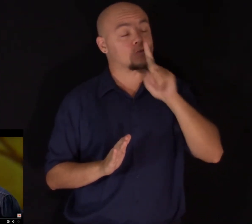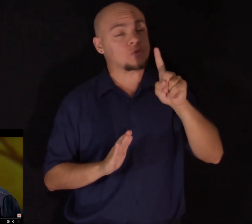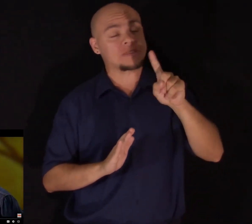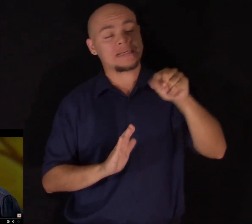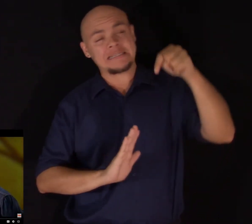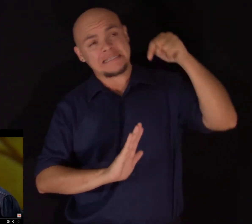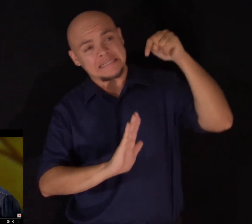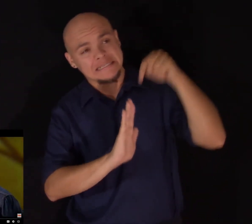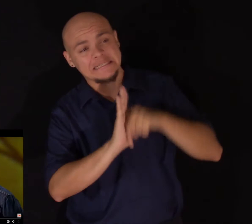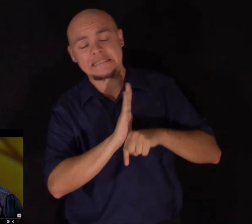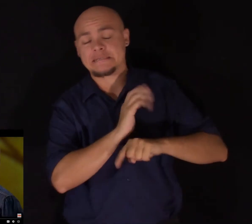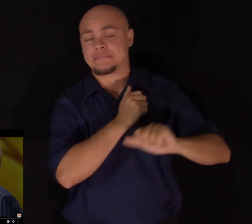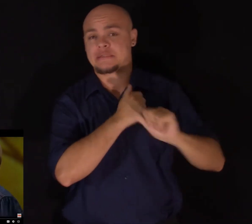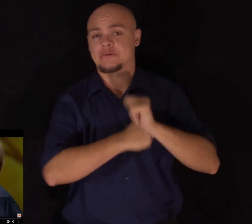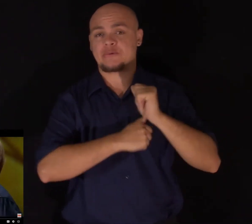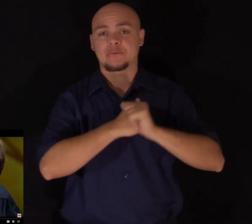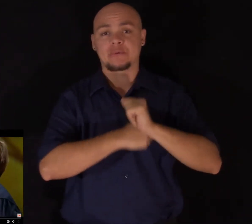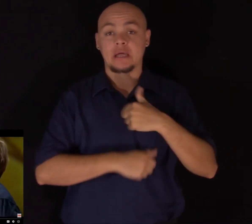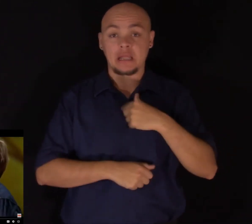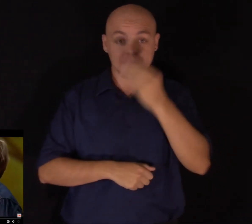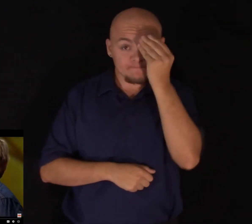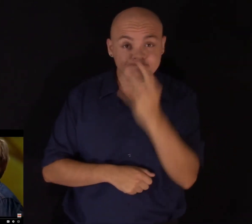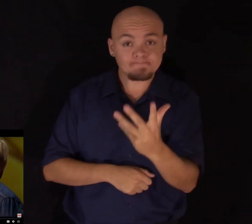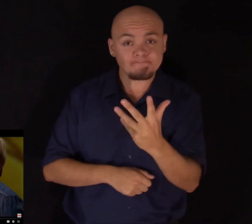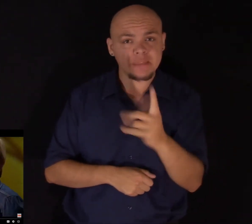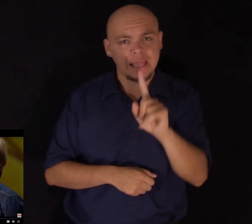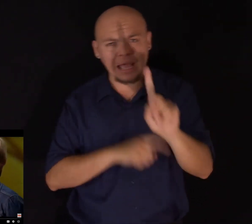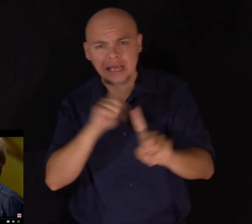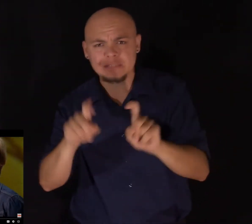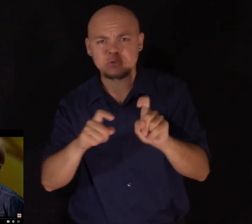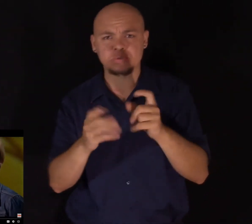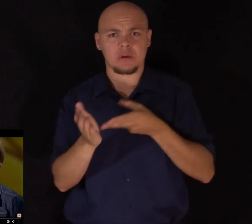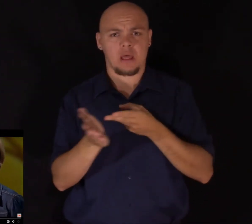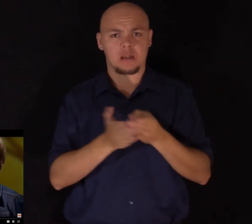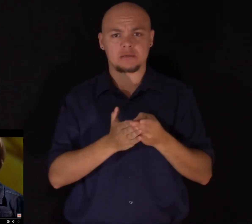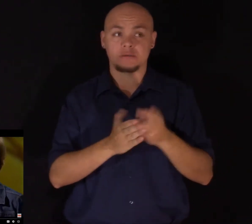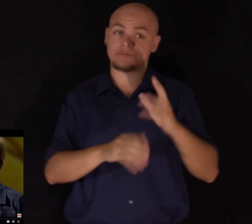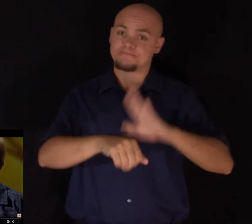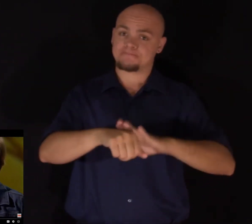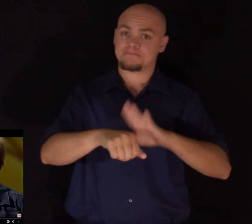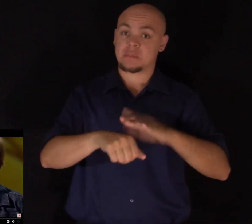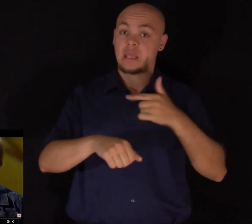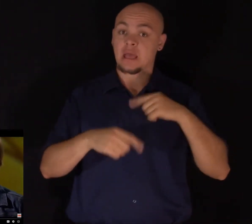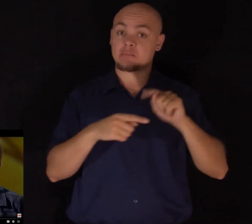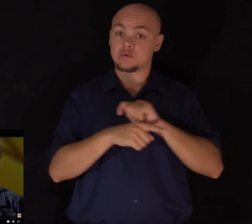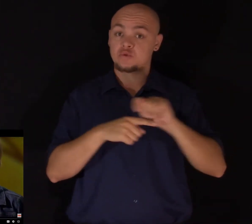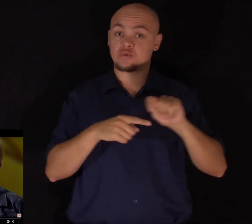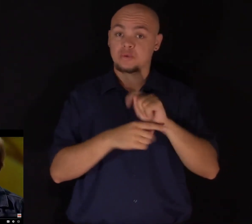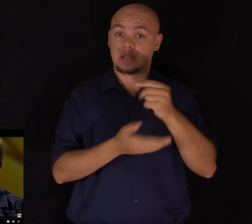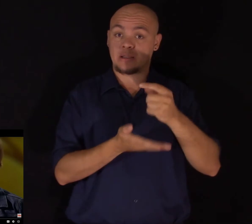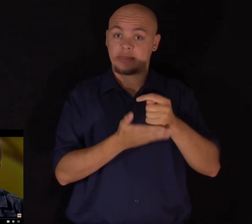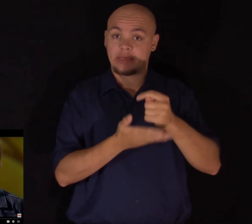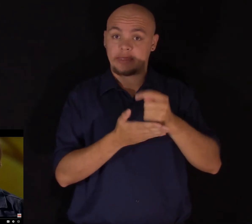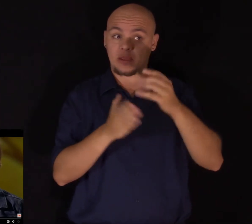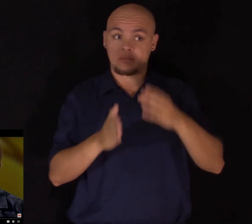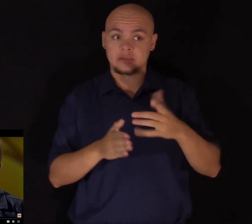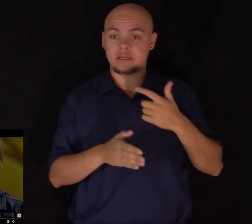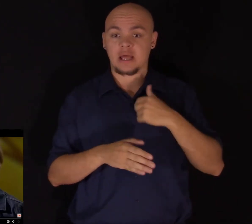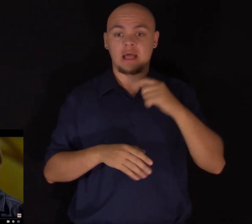dangerous. Let me ask you honestly, and I'll give you this warning. I'm trained as a therapist, so I can outweight